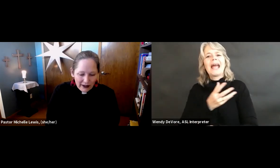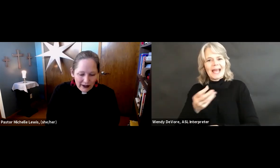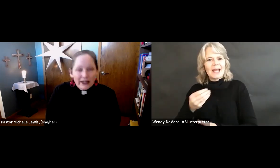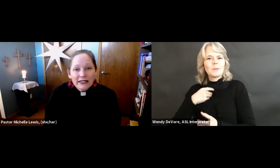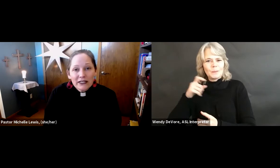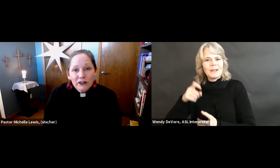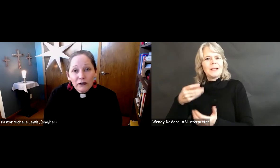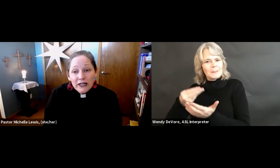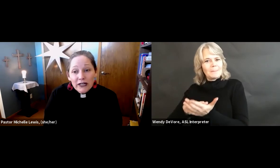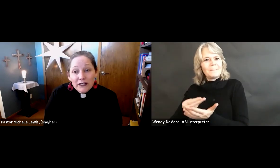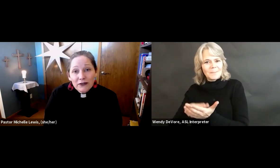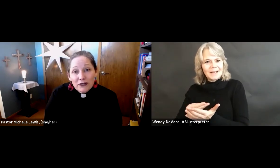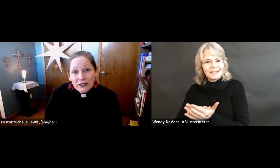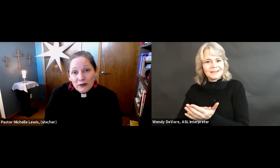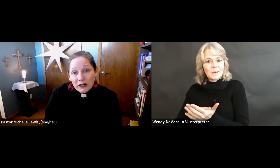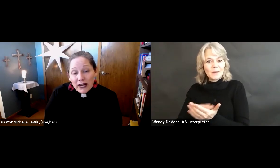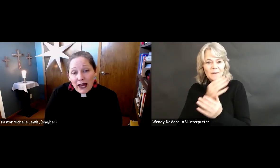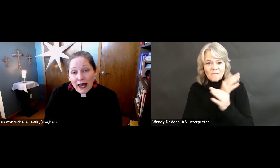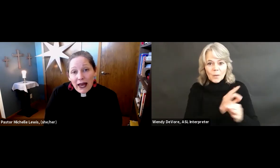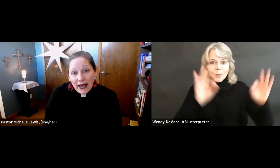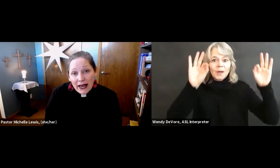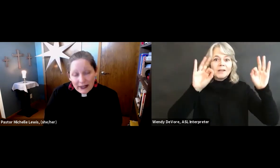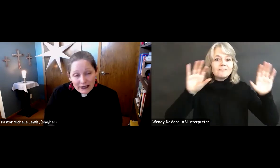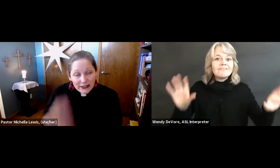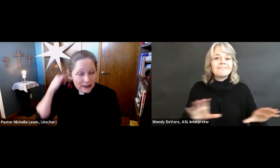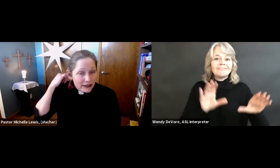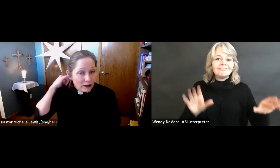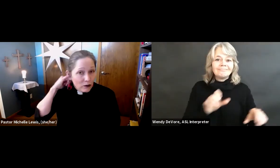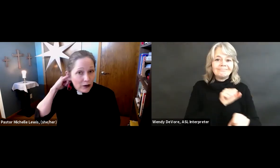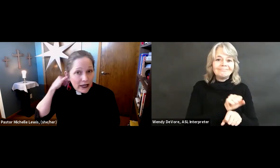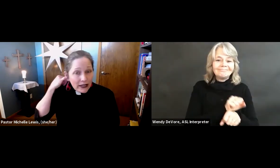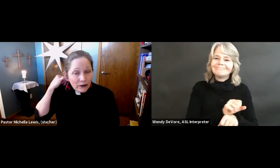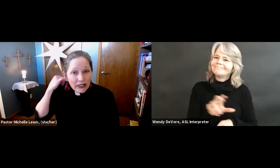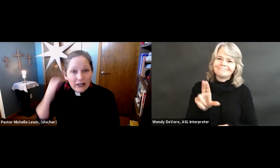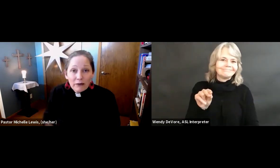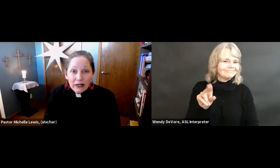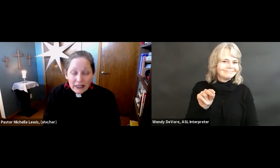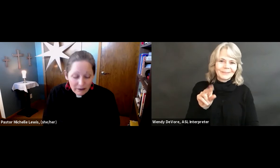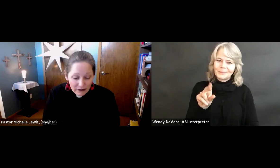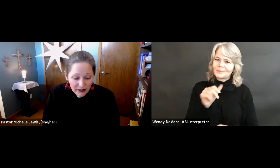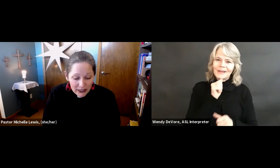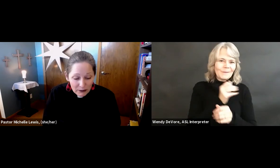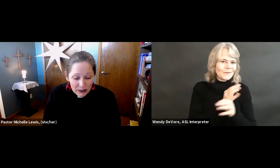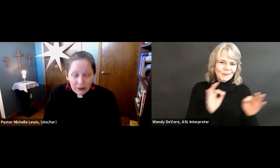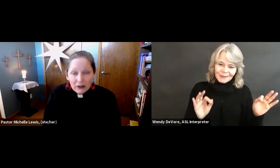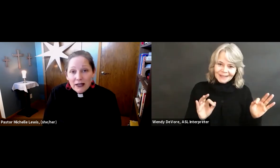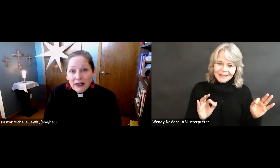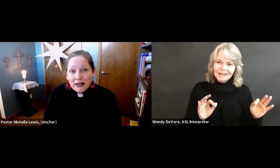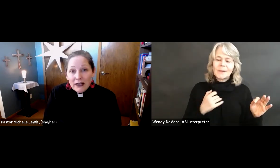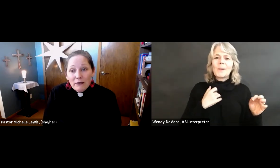It isn't free to do this work. And when we give money as people, part